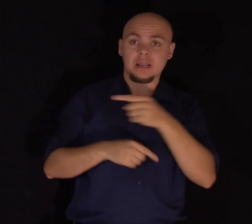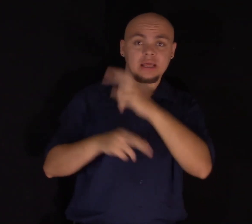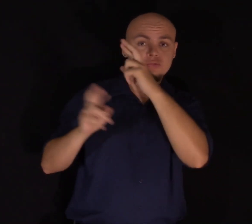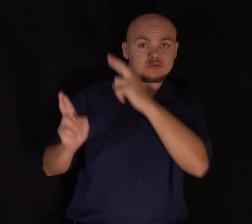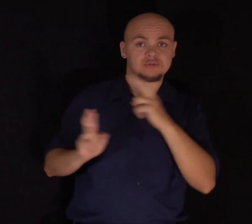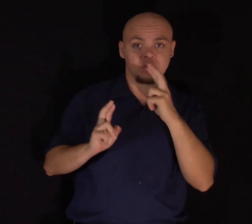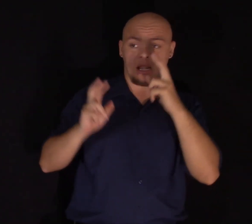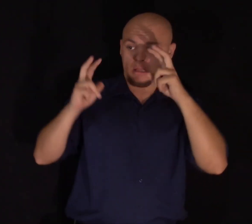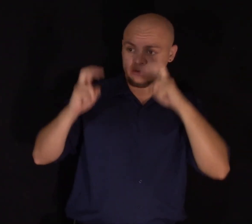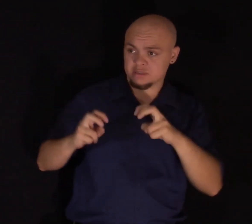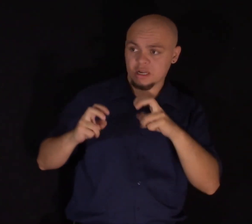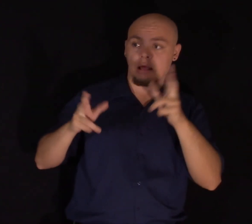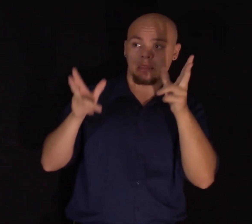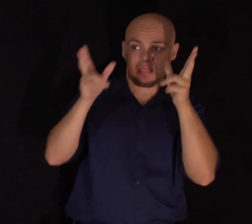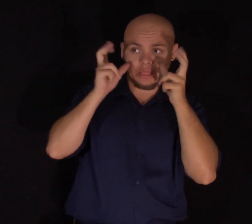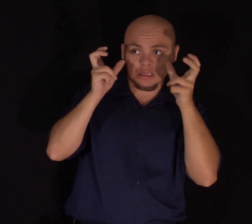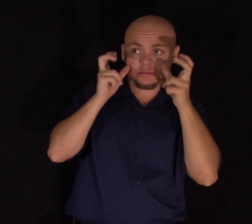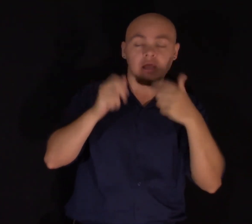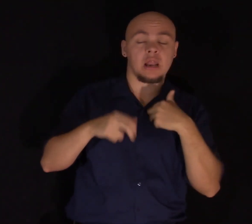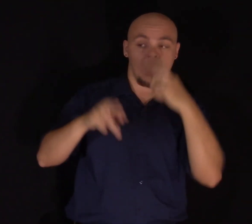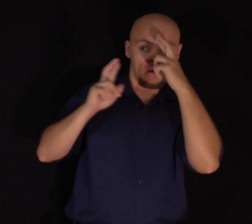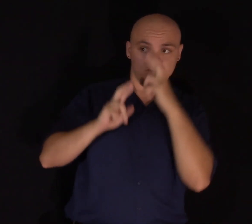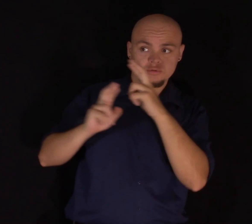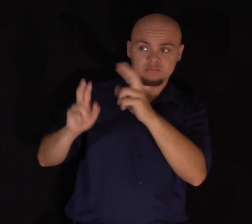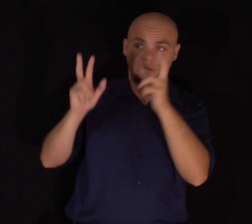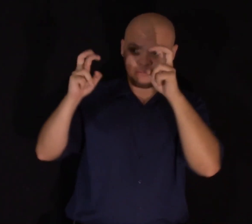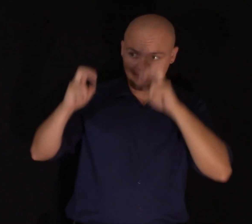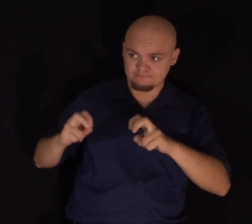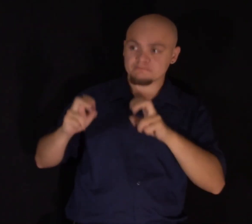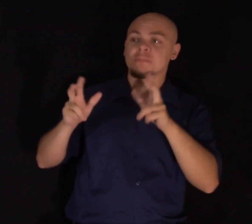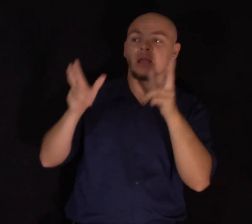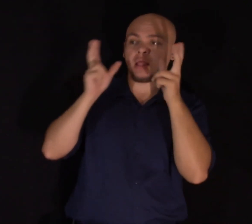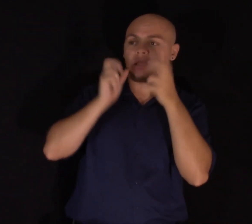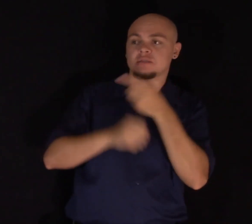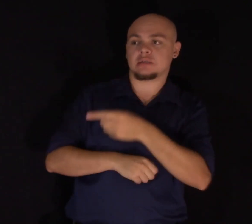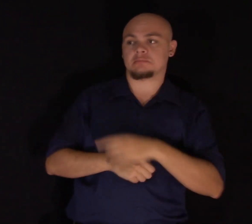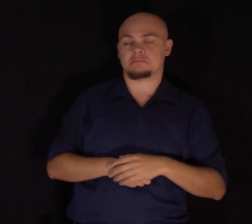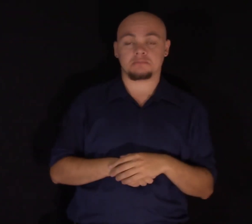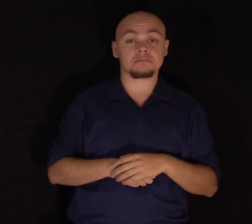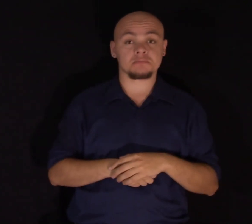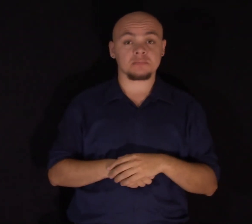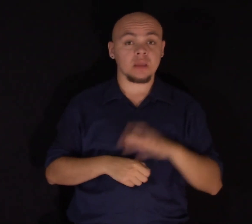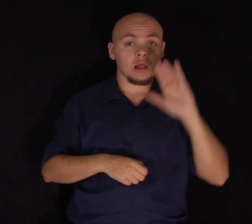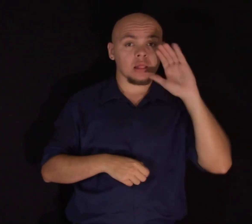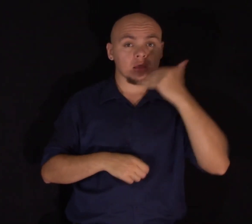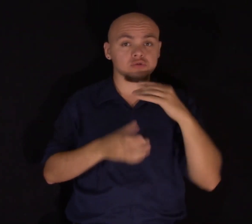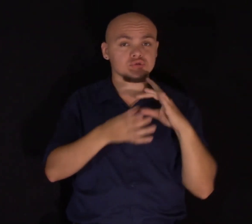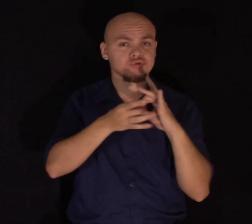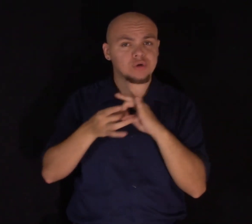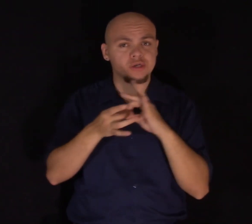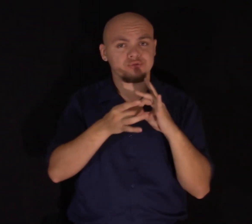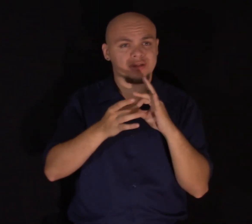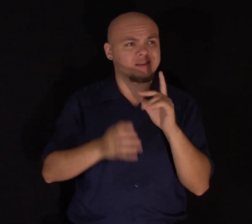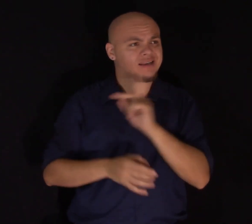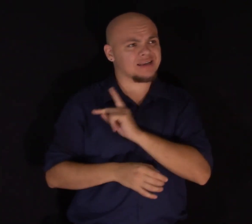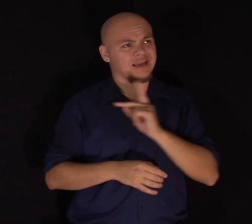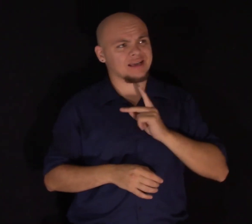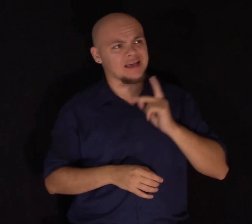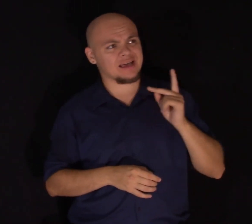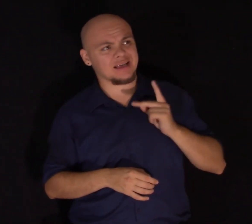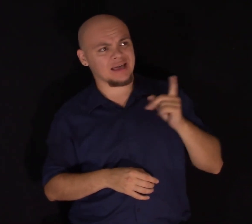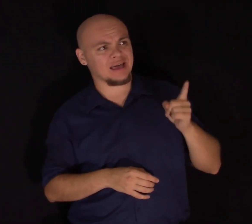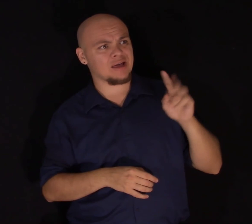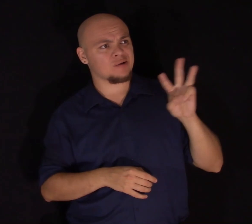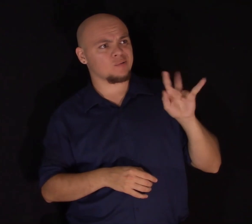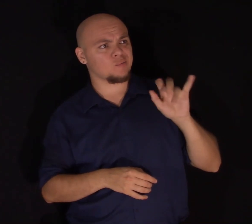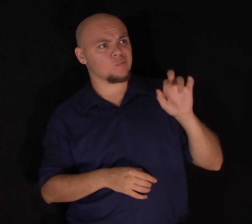and listen to me. And I'll respect him to sit down and listen to him. The strange relationship of a KKK wizard and his black